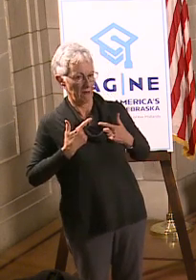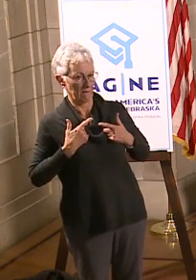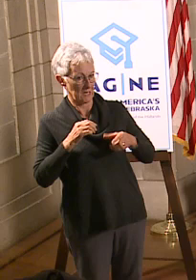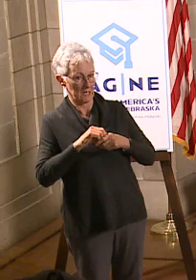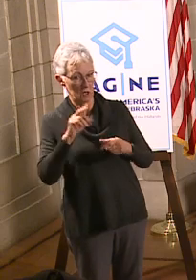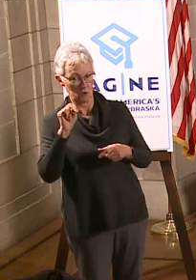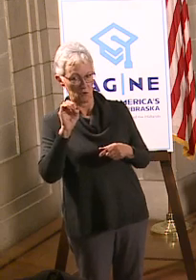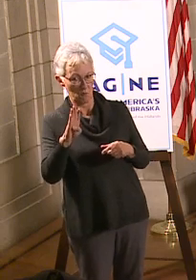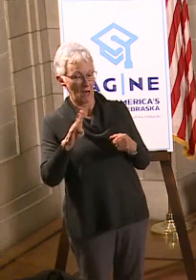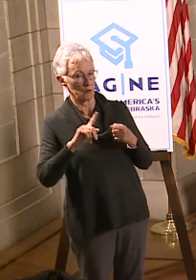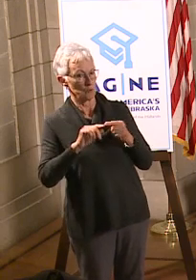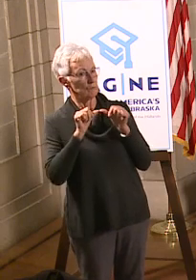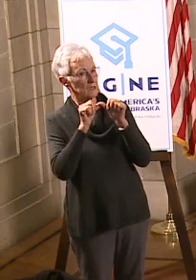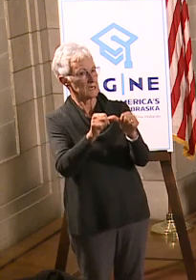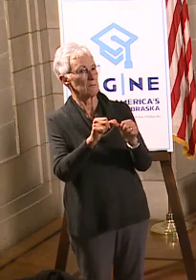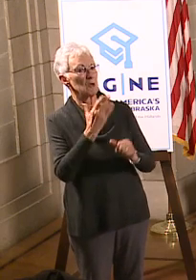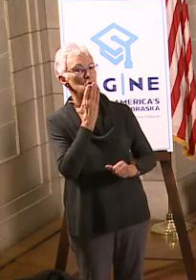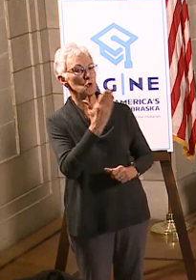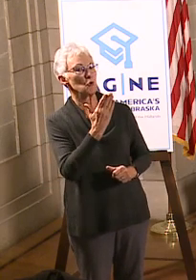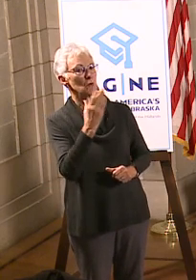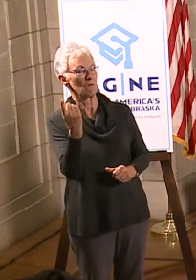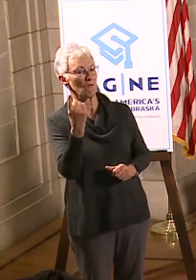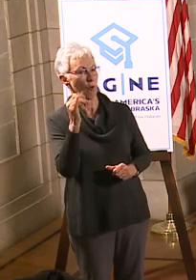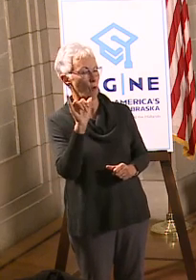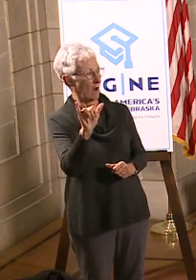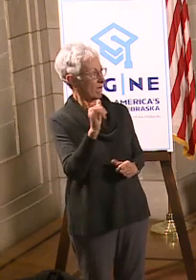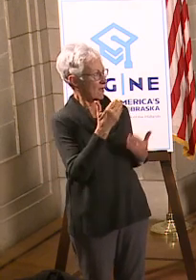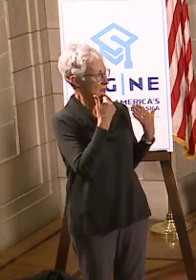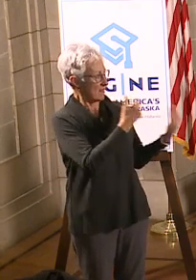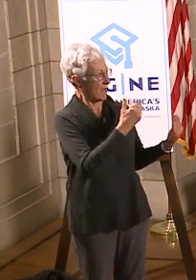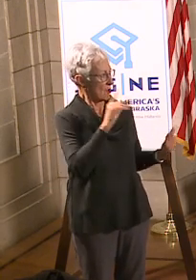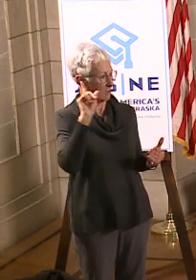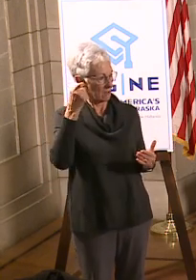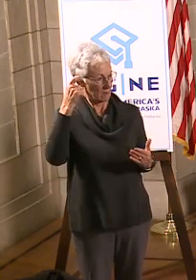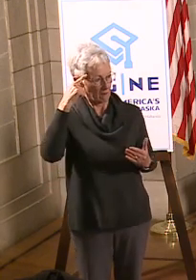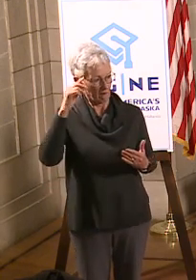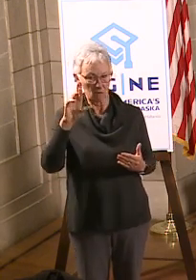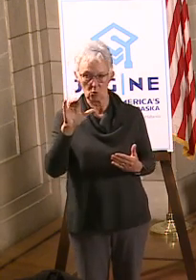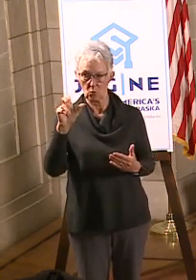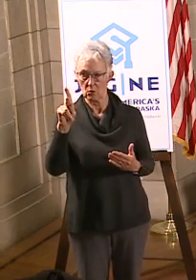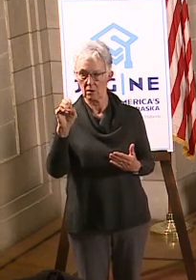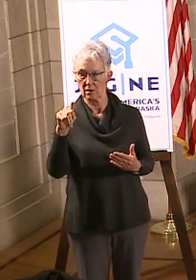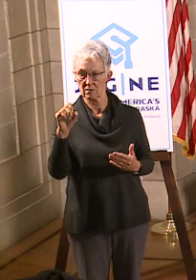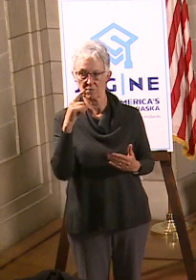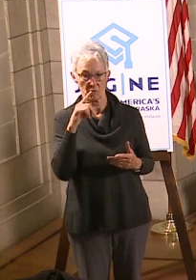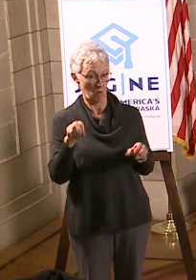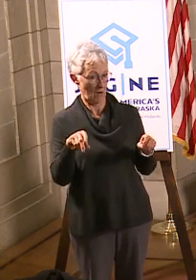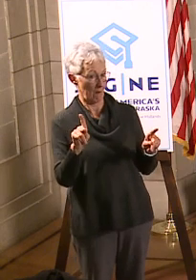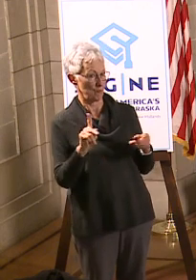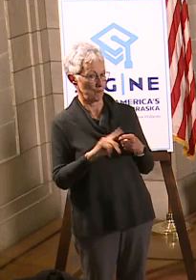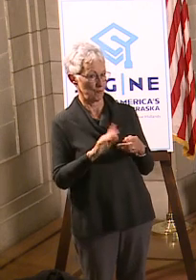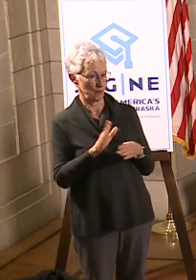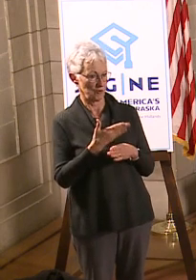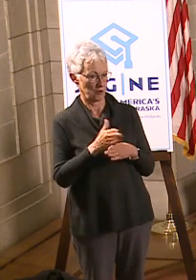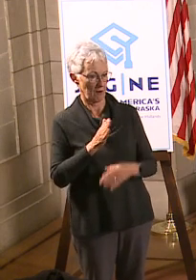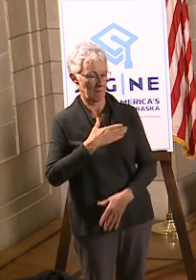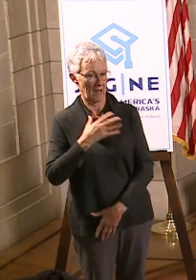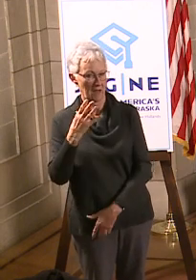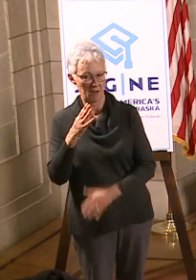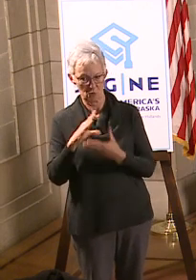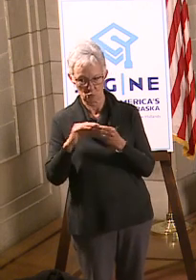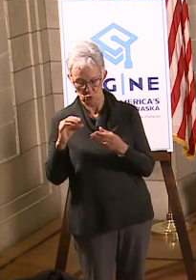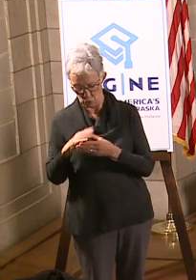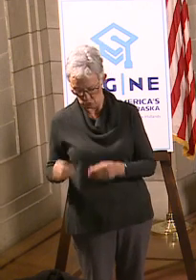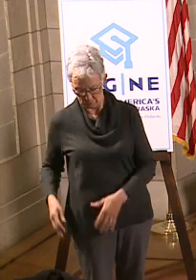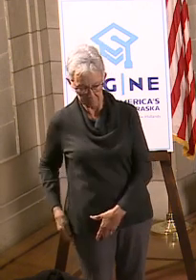for everyone. So Governor Ricketts, thank you so much for this opportunity to join you and share my story, and I'll turn it back over to